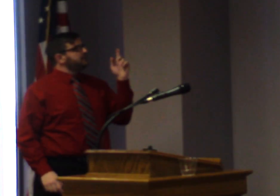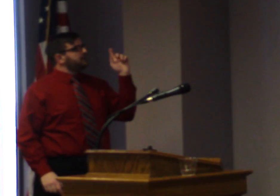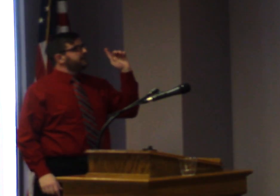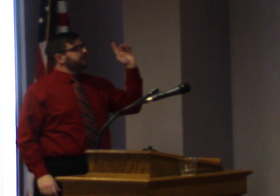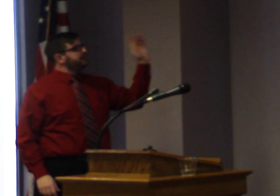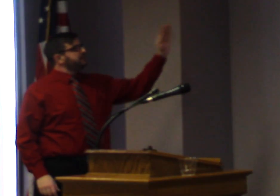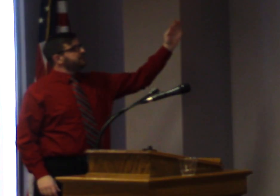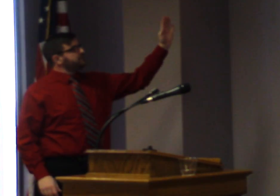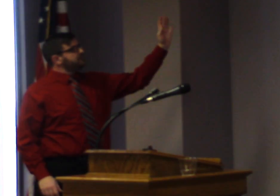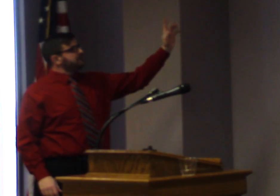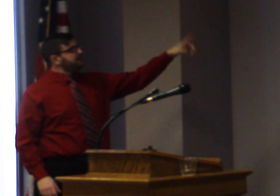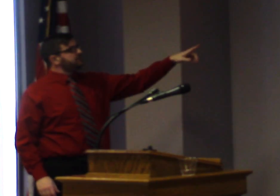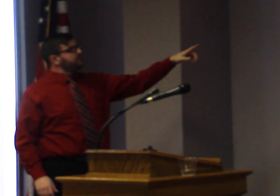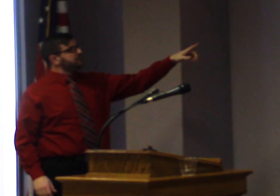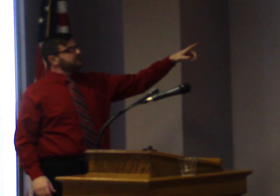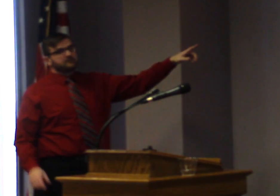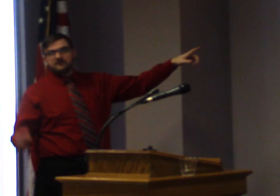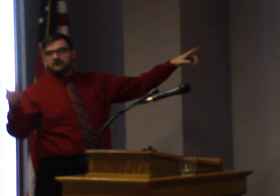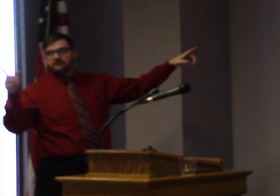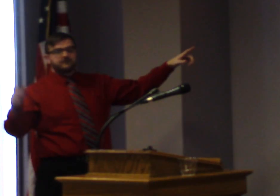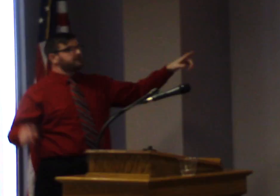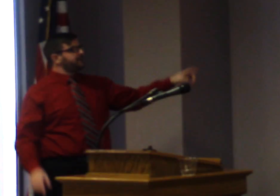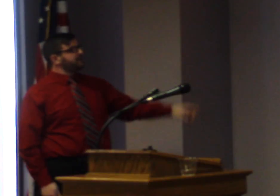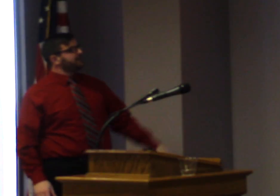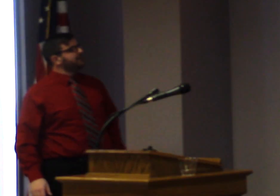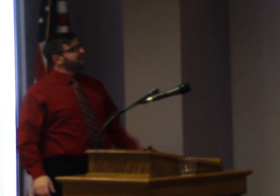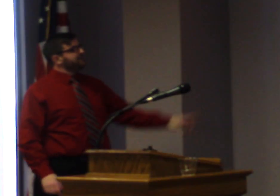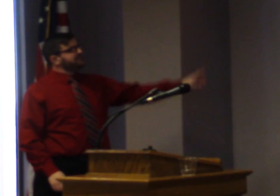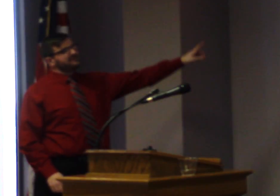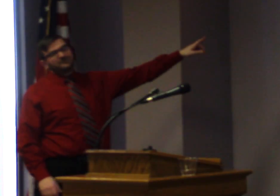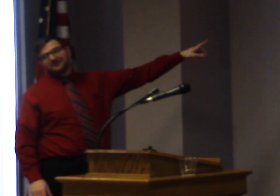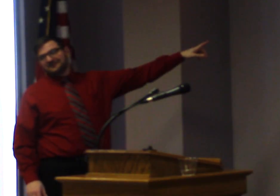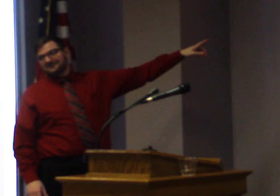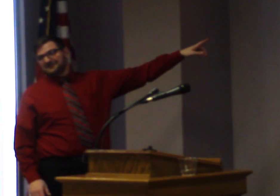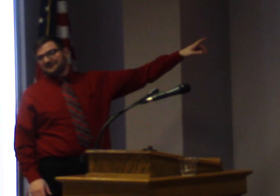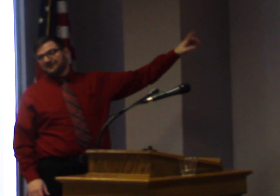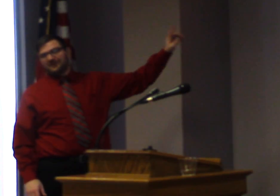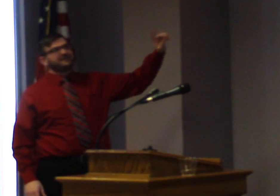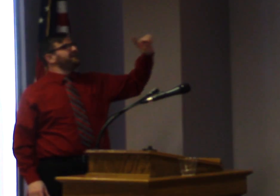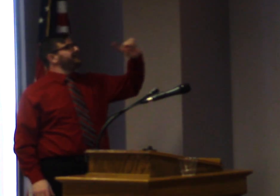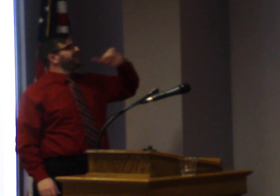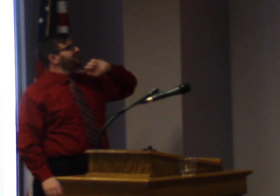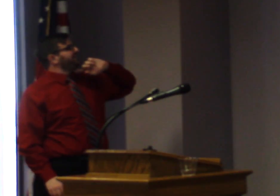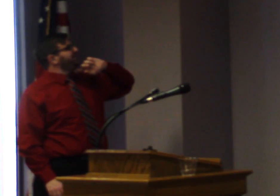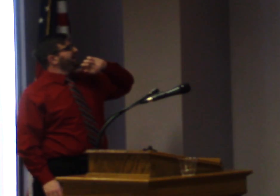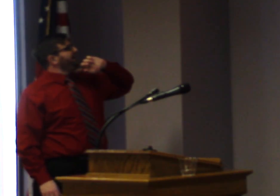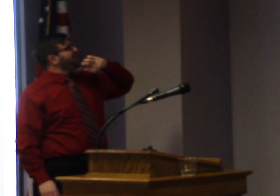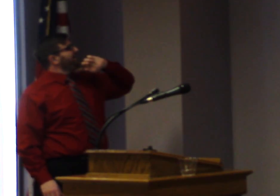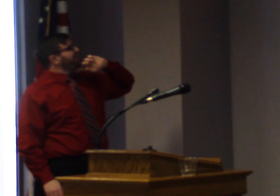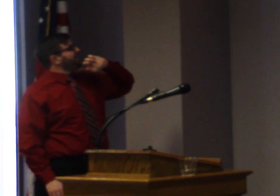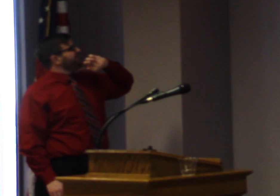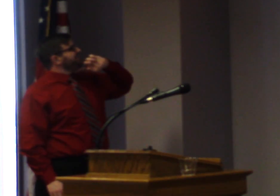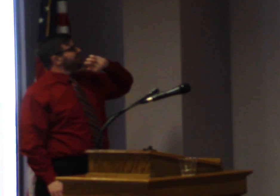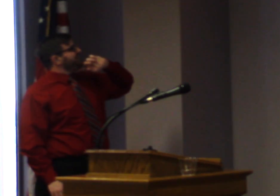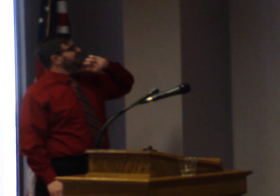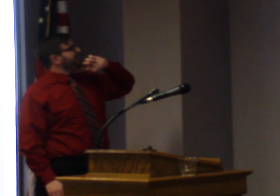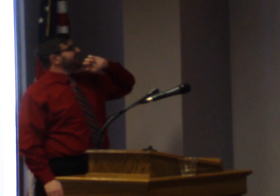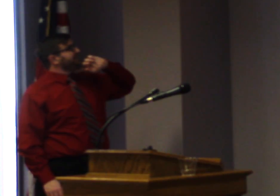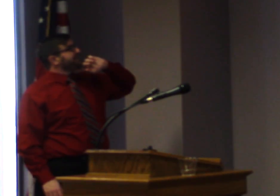All right, go to the next one. You can read her stories right here. This one is, she's a spunky character. Her name is